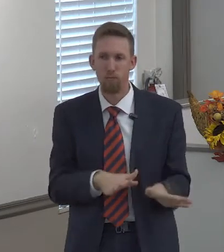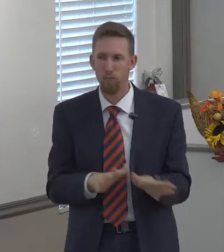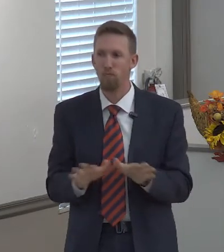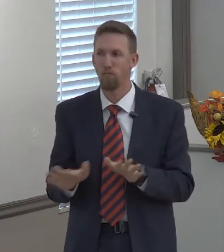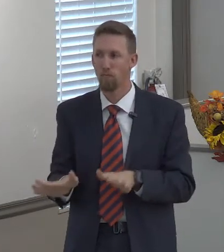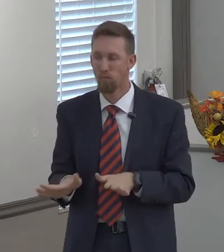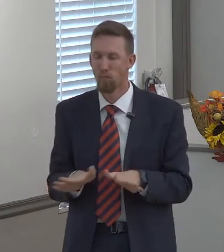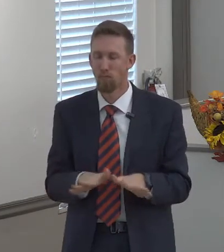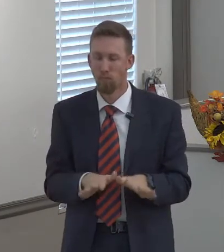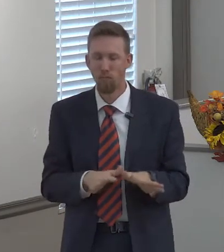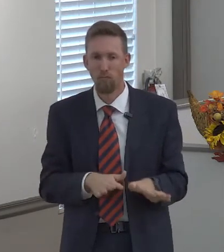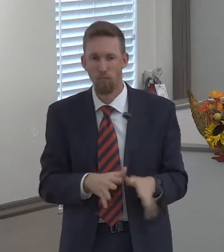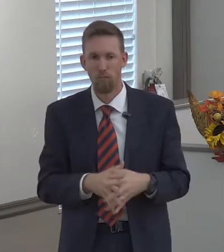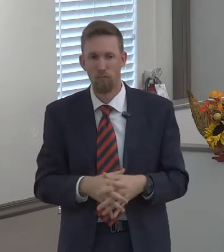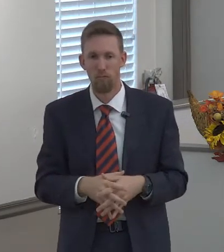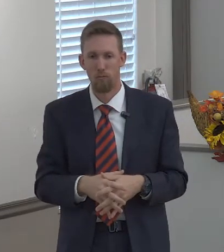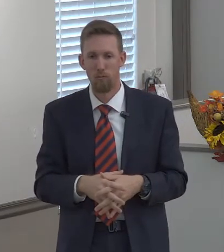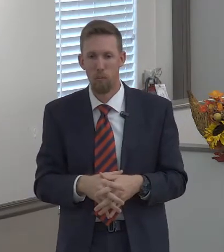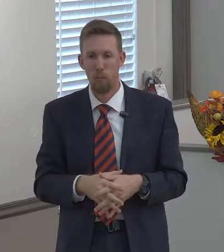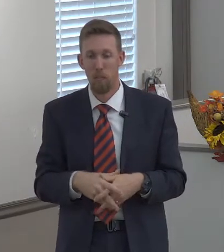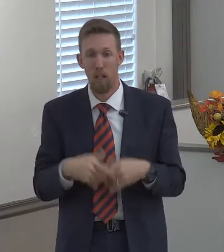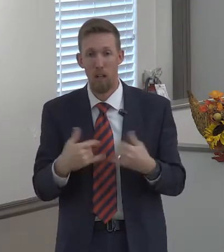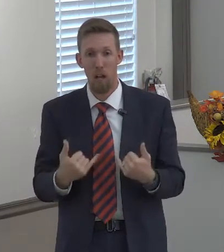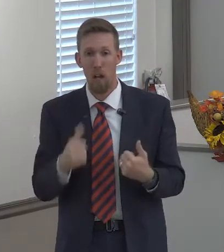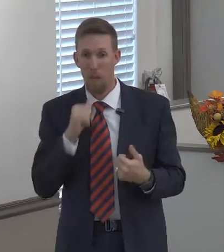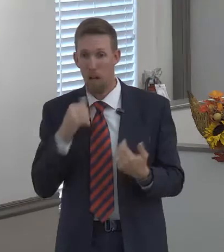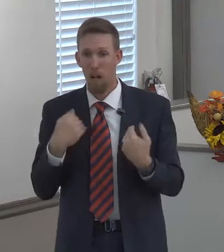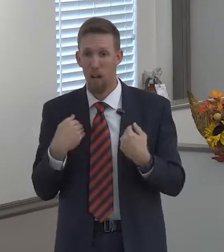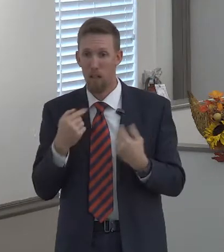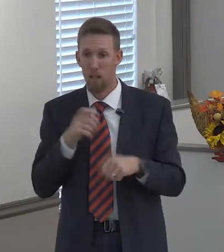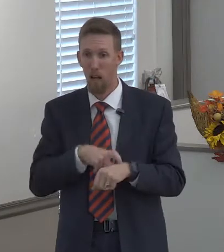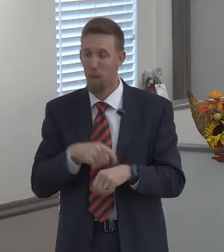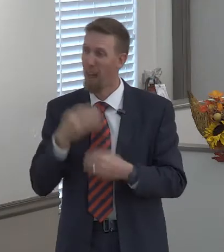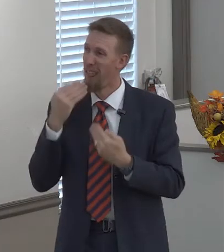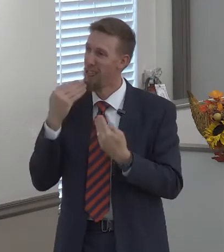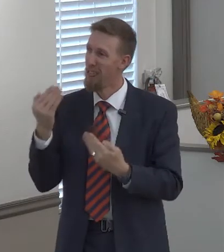case. But Thanksgiving can have